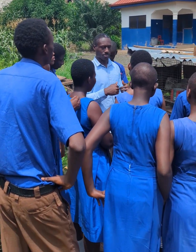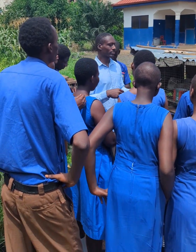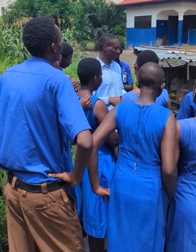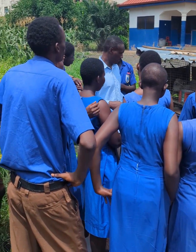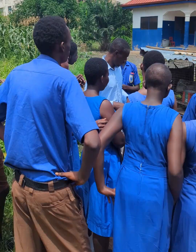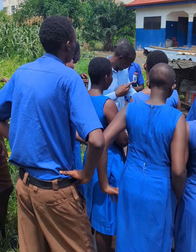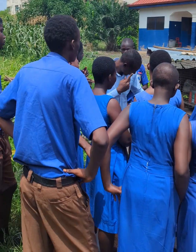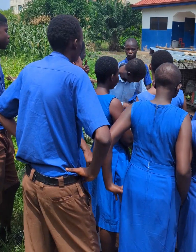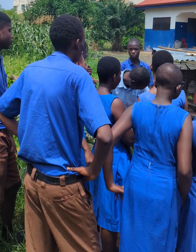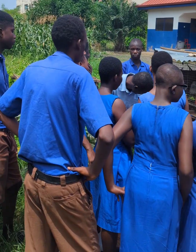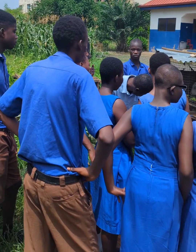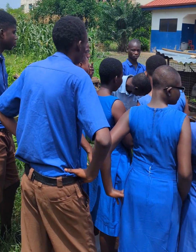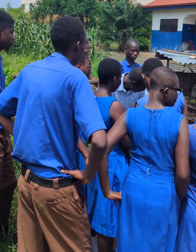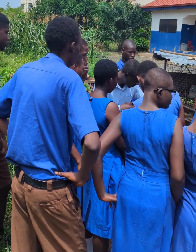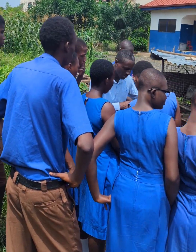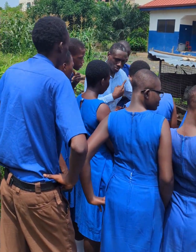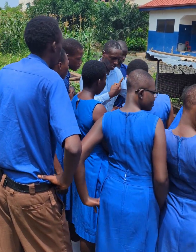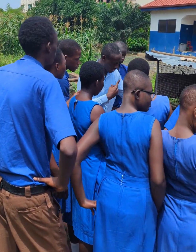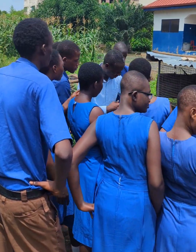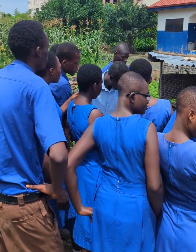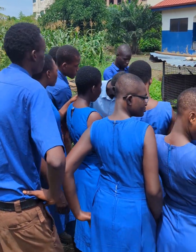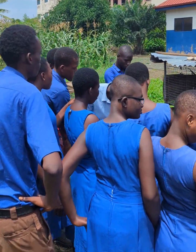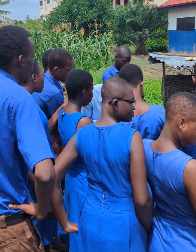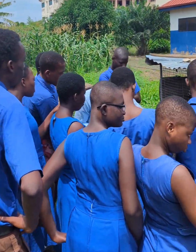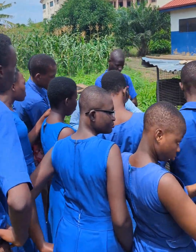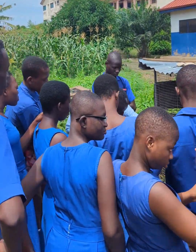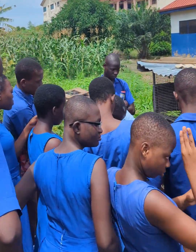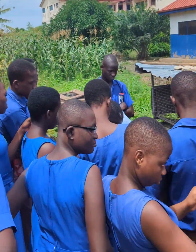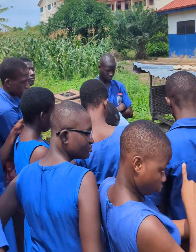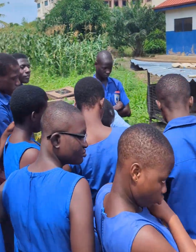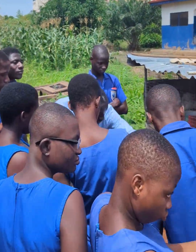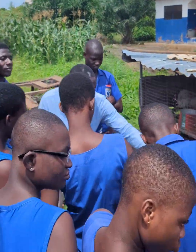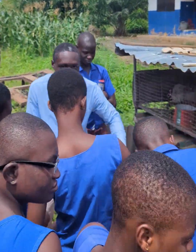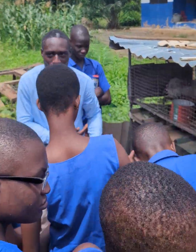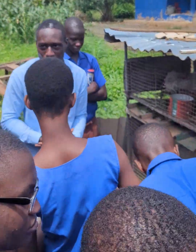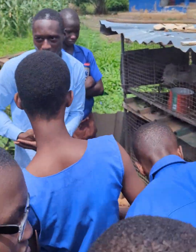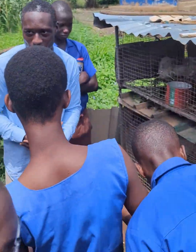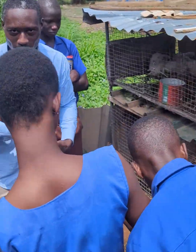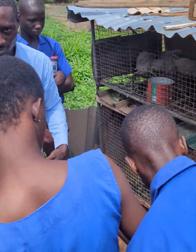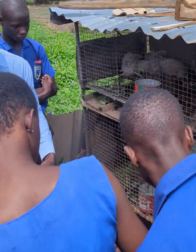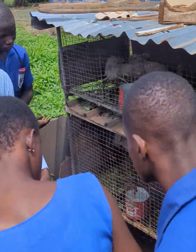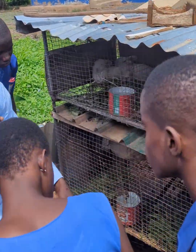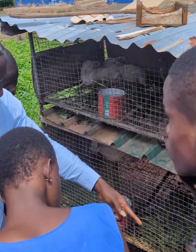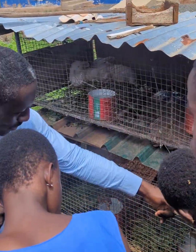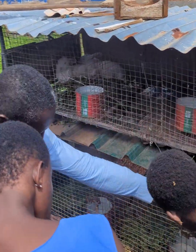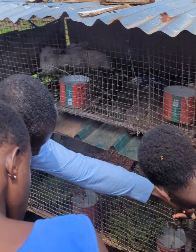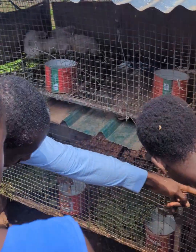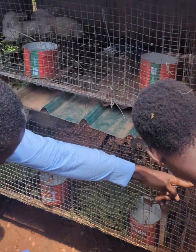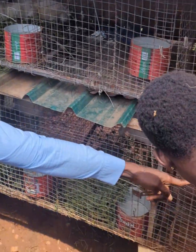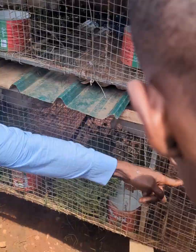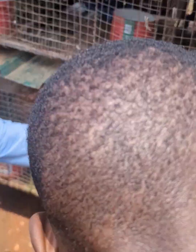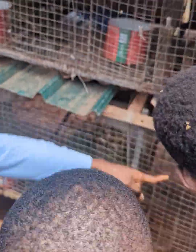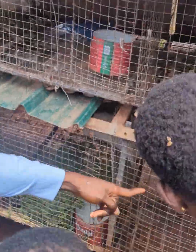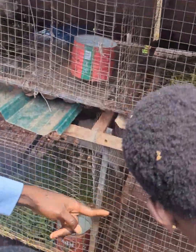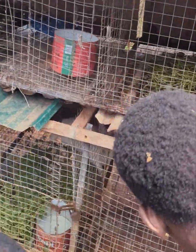Also, they realized that some young rabbits were also down there, as I'm pointing